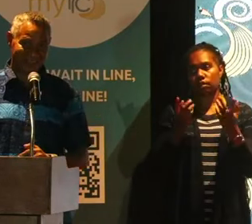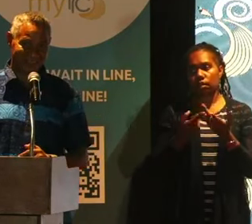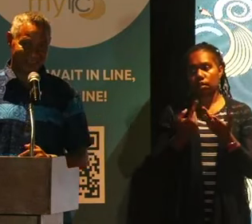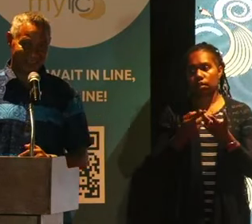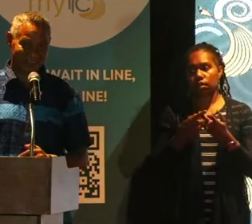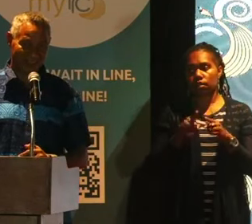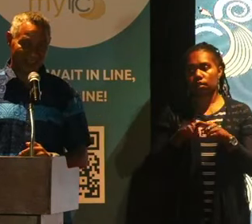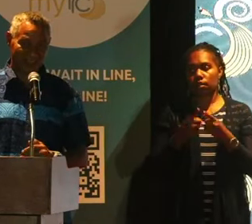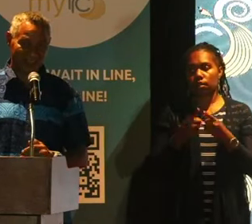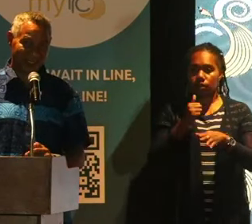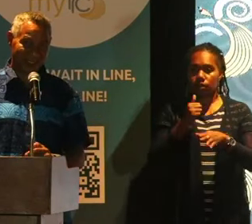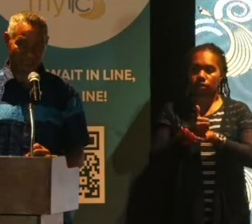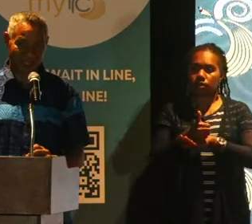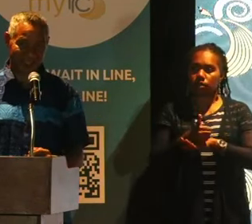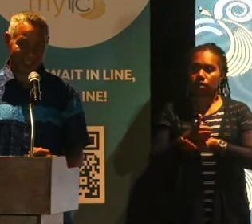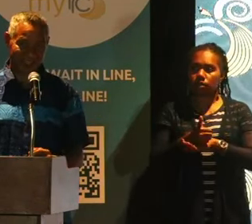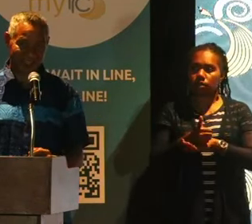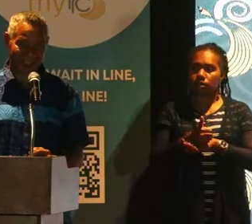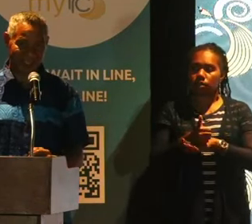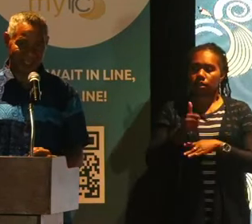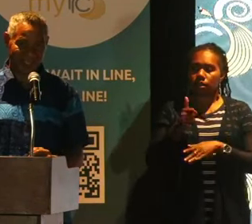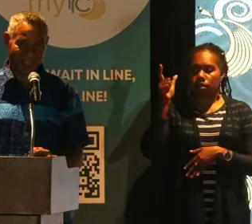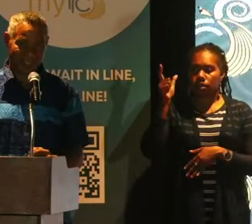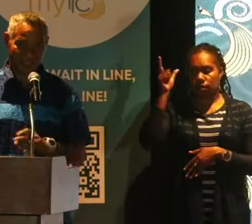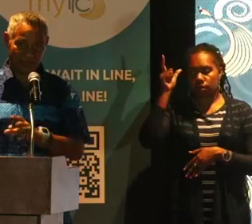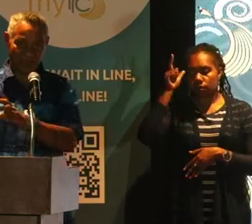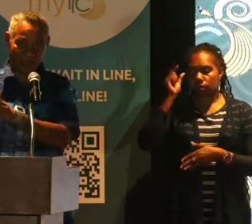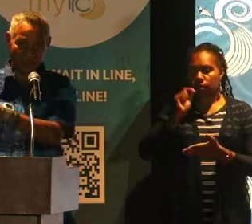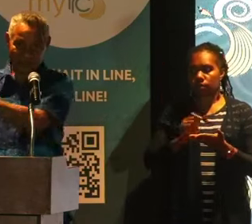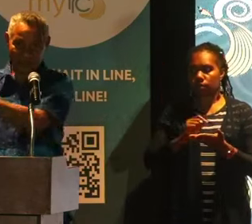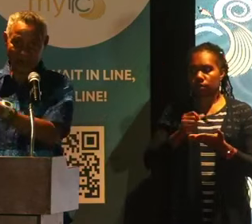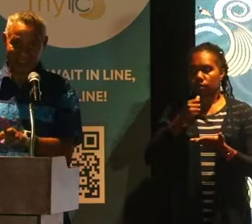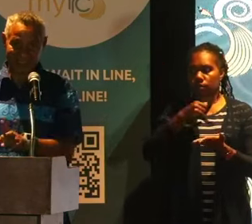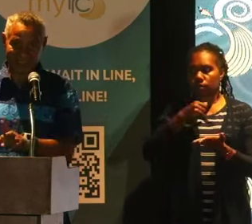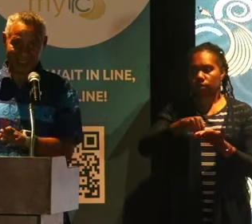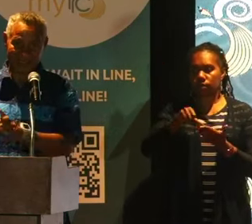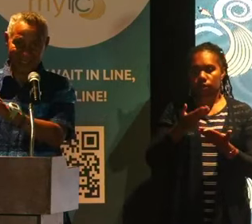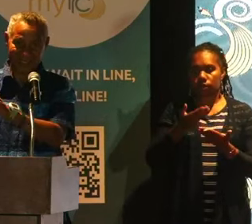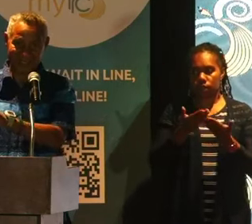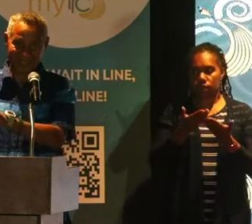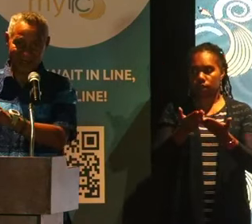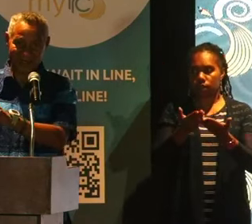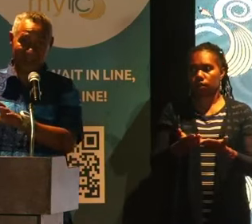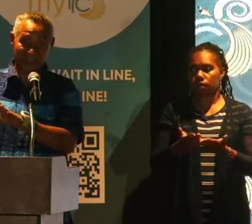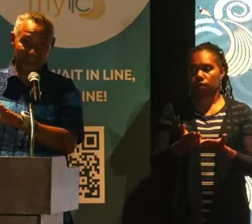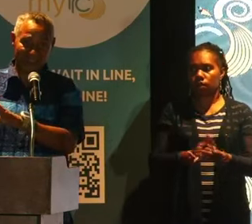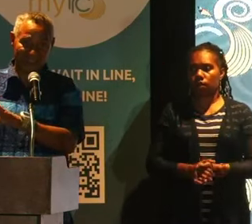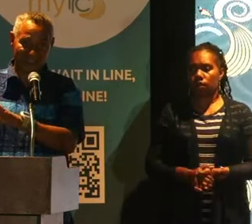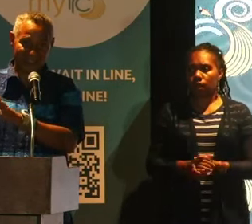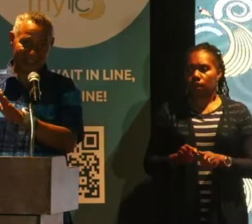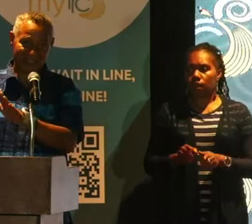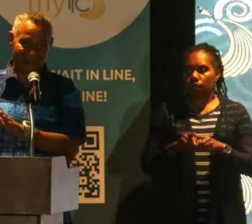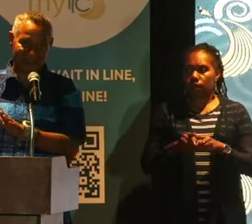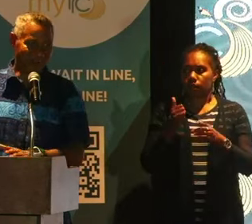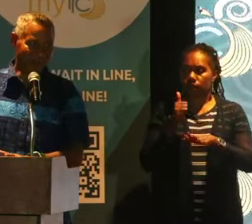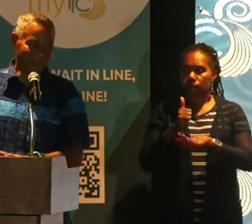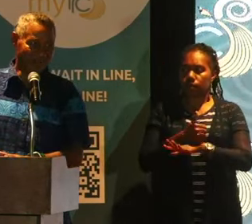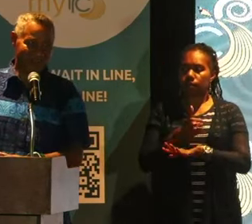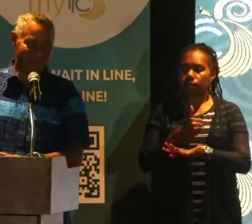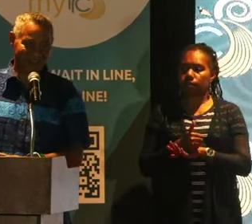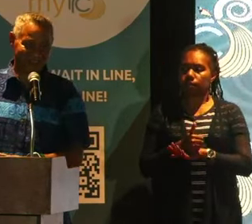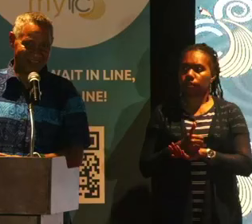directors, you can do a letter to us, and you can do your own structure that those directors can be managed their